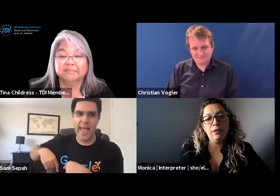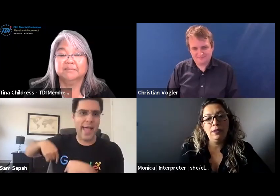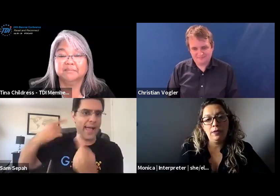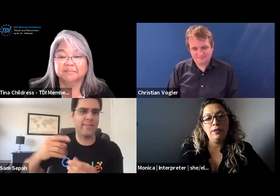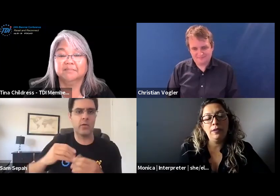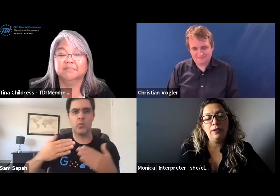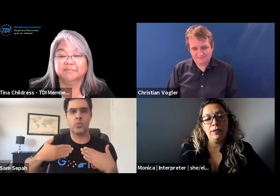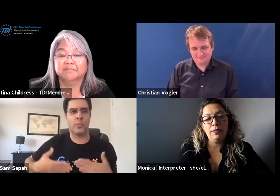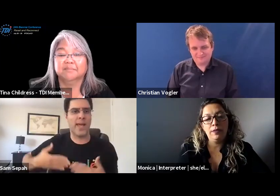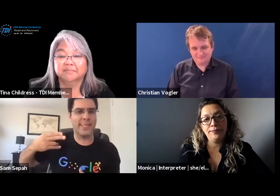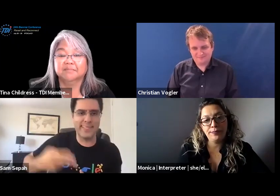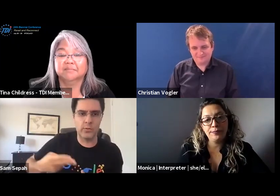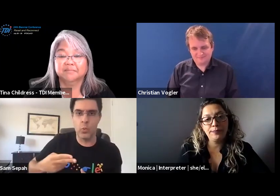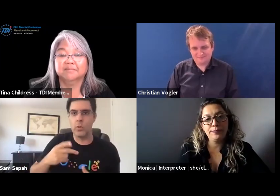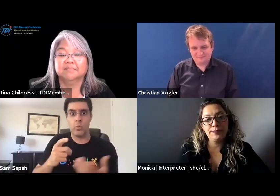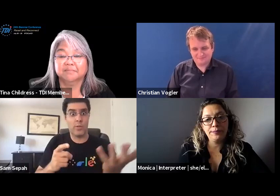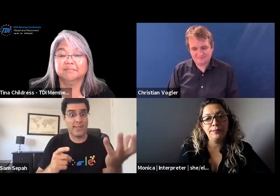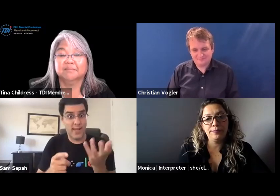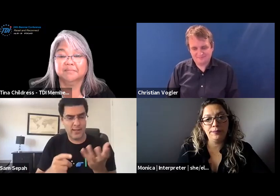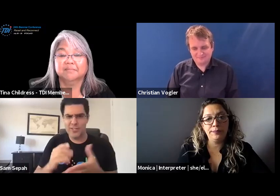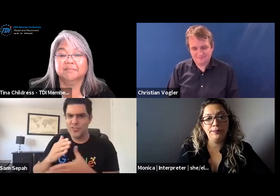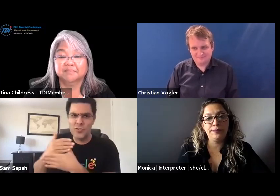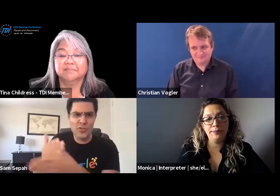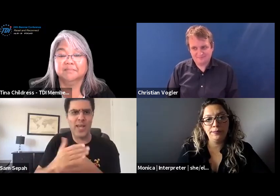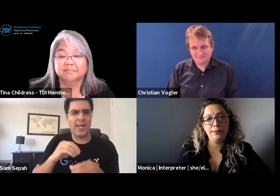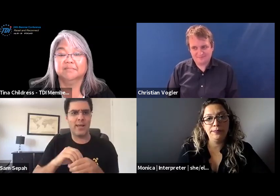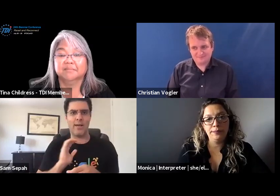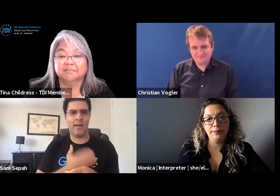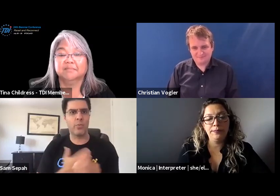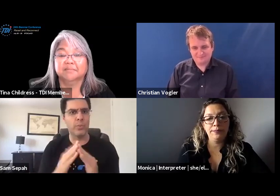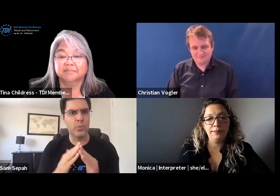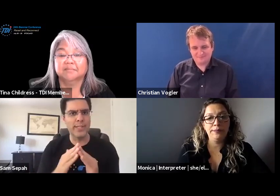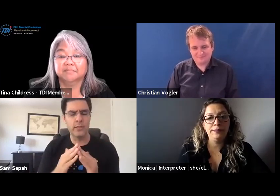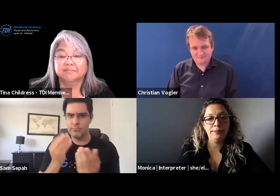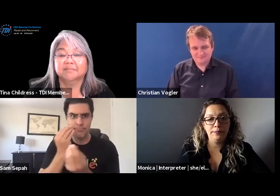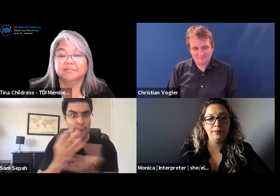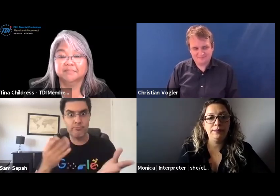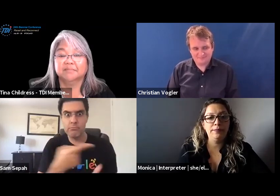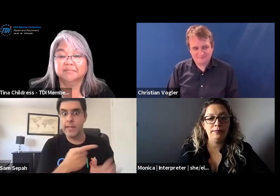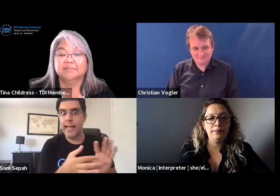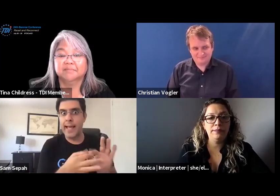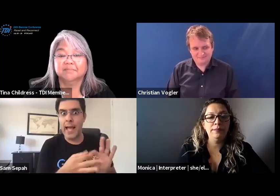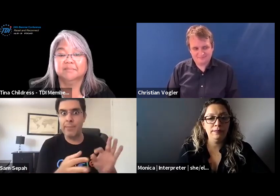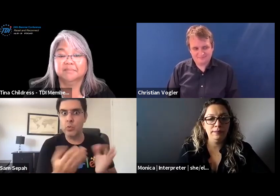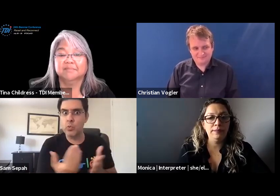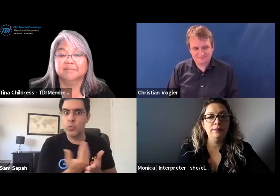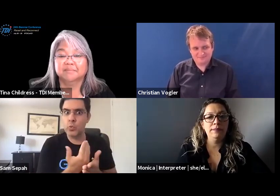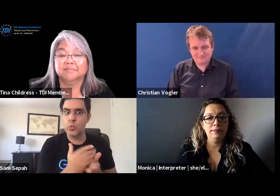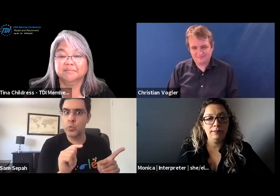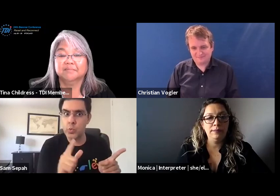now, more than ever in human history. When you get that information, share it in our community. Let everyone know, hey, this